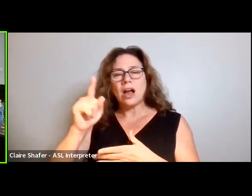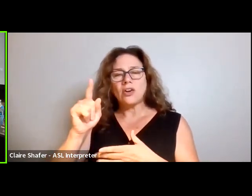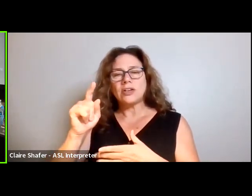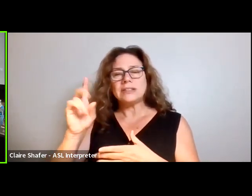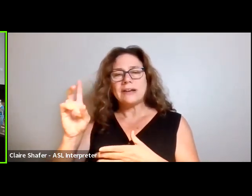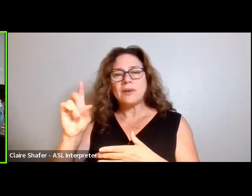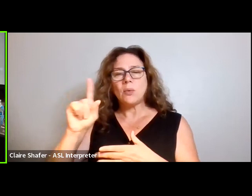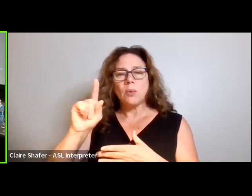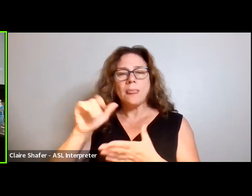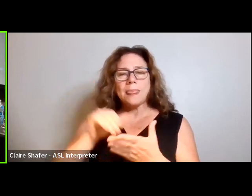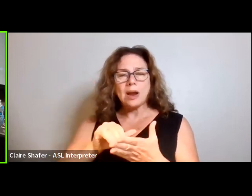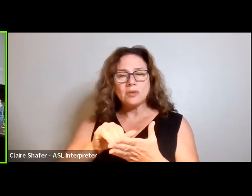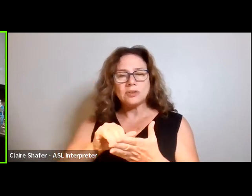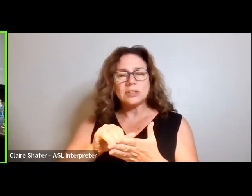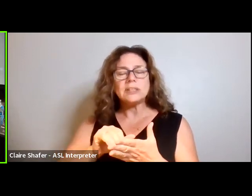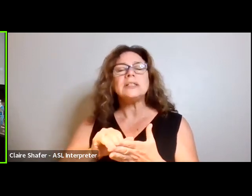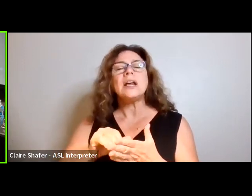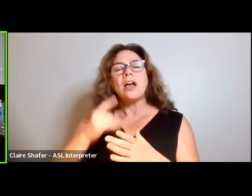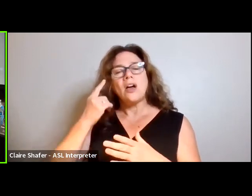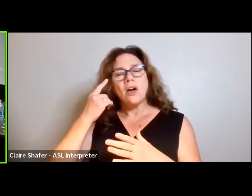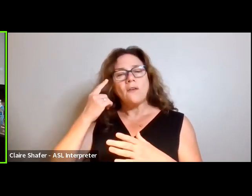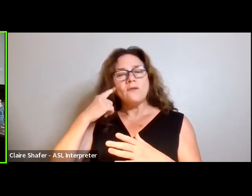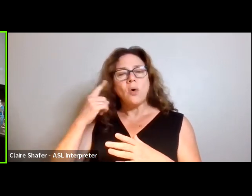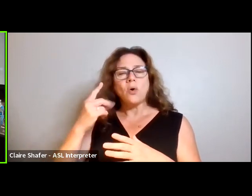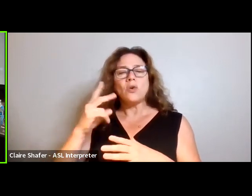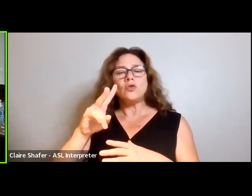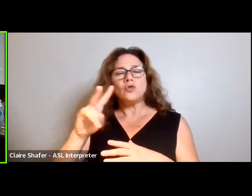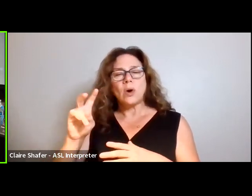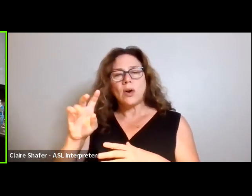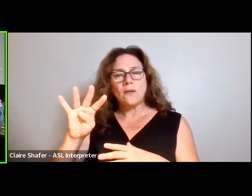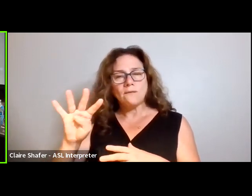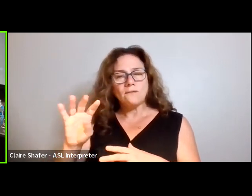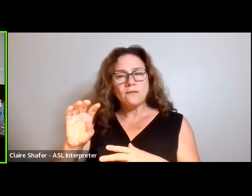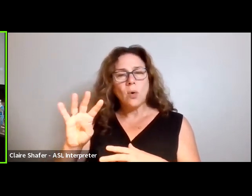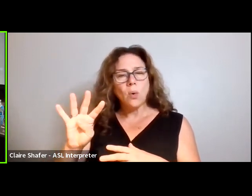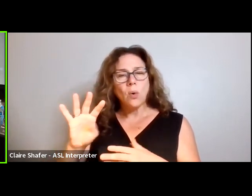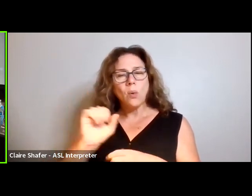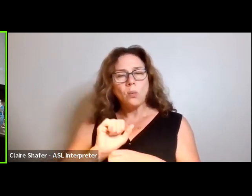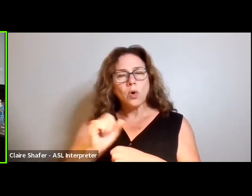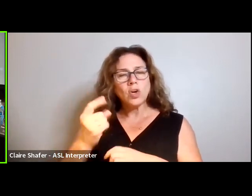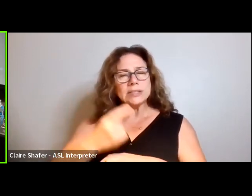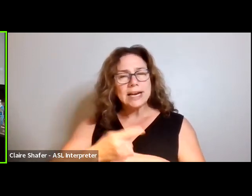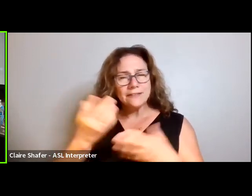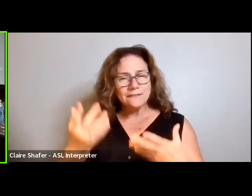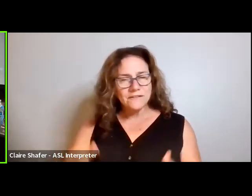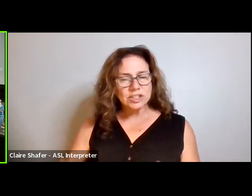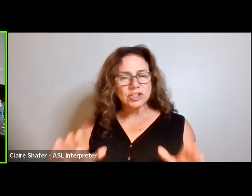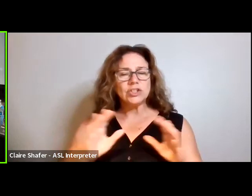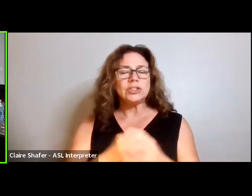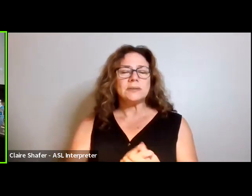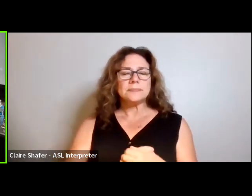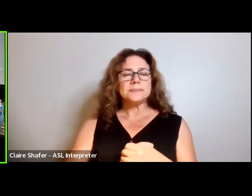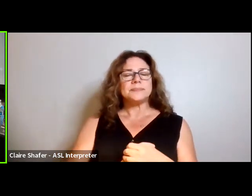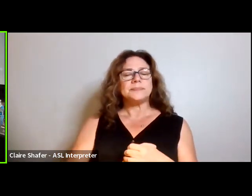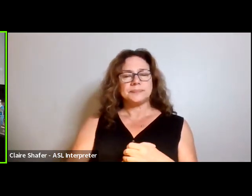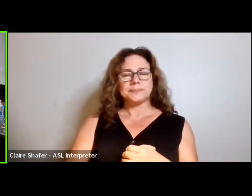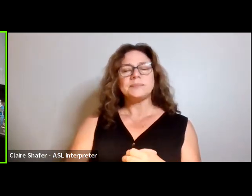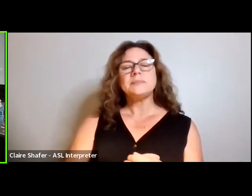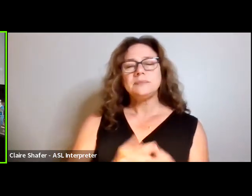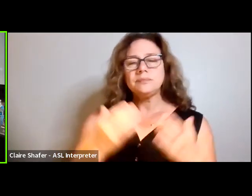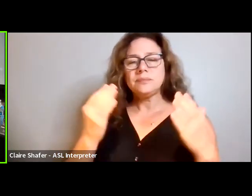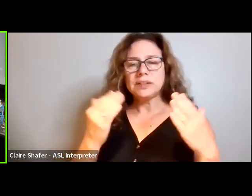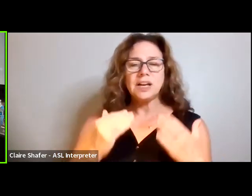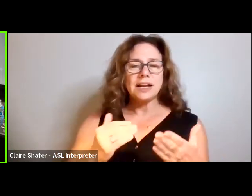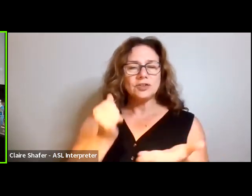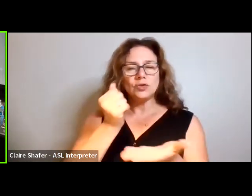$171,095 for 204 workdays. Yes? Yes. Done? Okay. All right. The next is